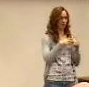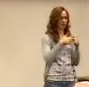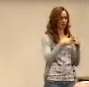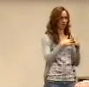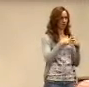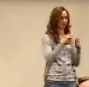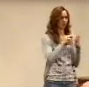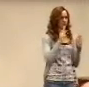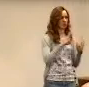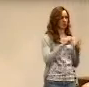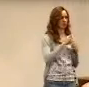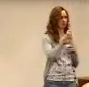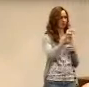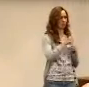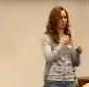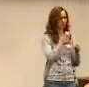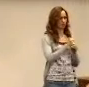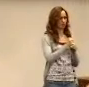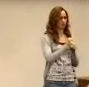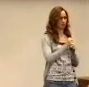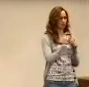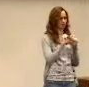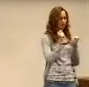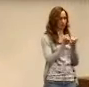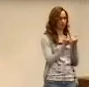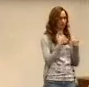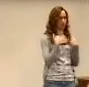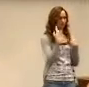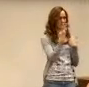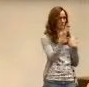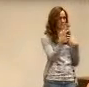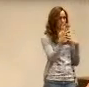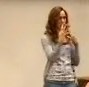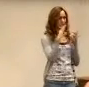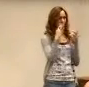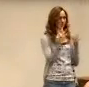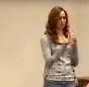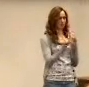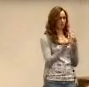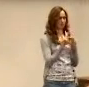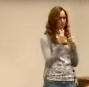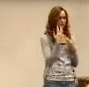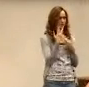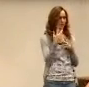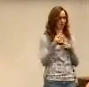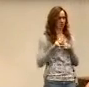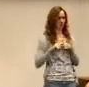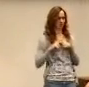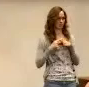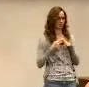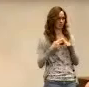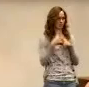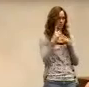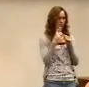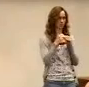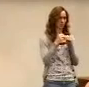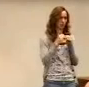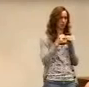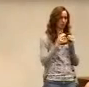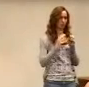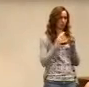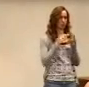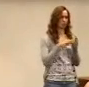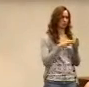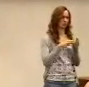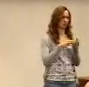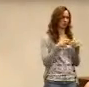over 30 years. The team is made up of 4 families. They were 3 originally, and 1 more has